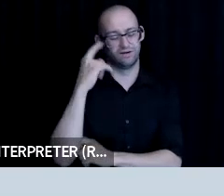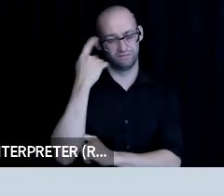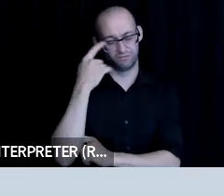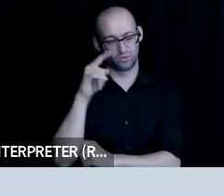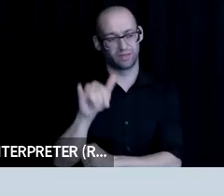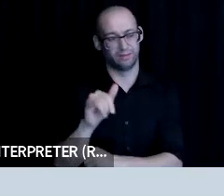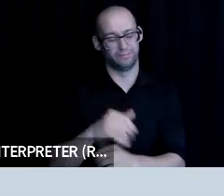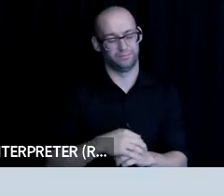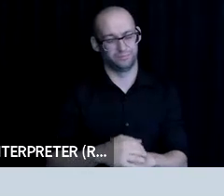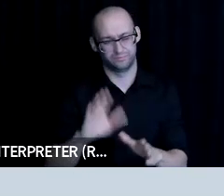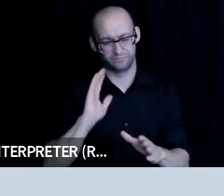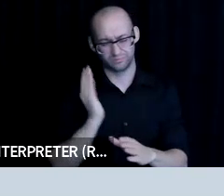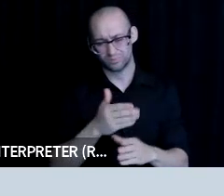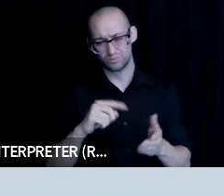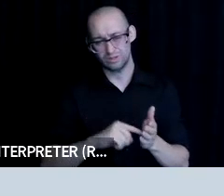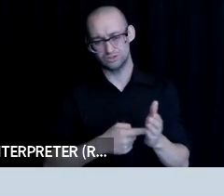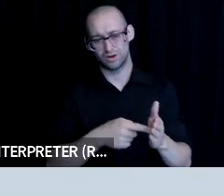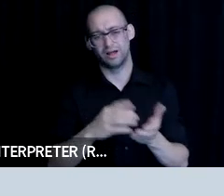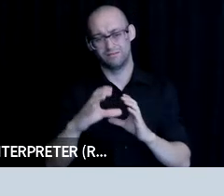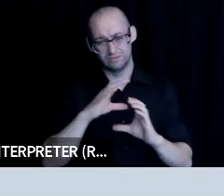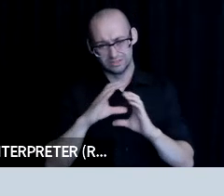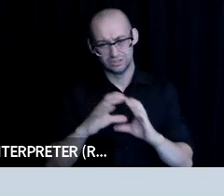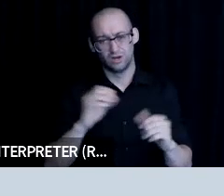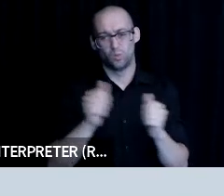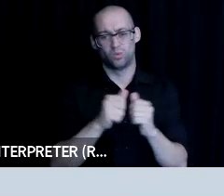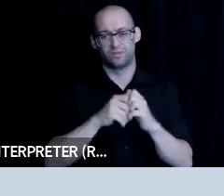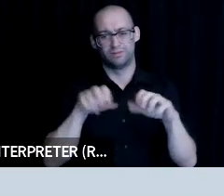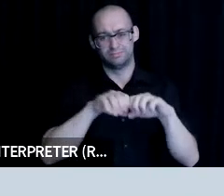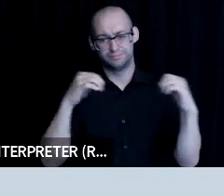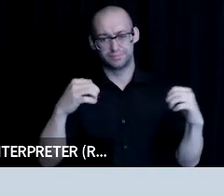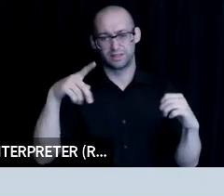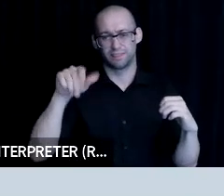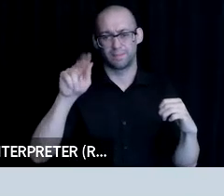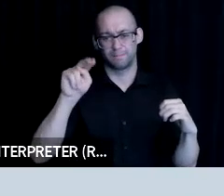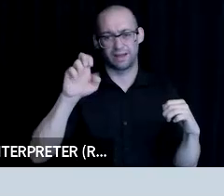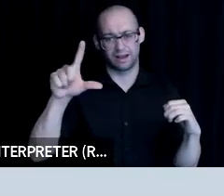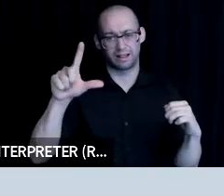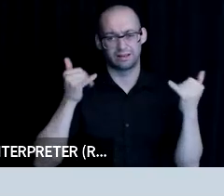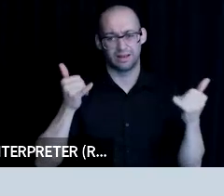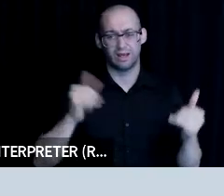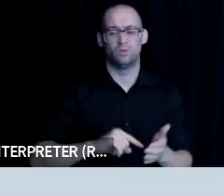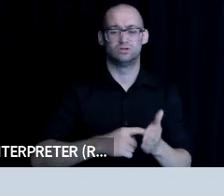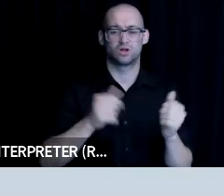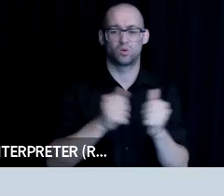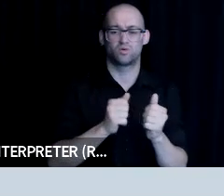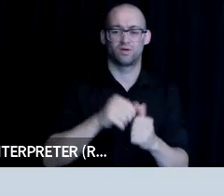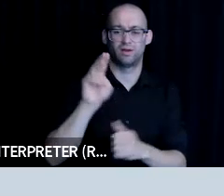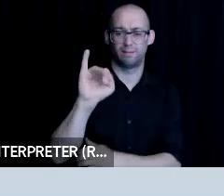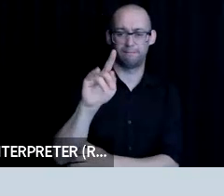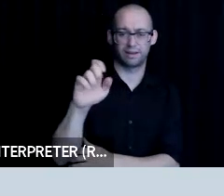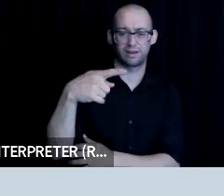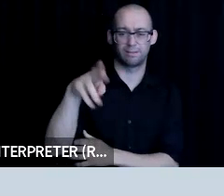with our panelists here today. And we're going to start with Mike Provenost